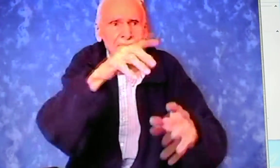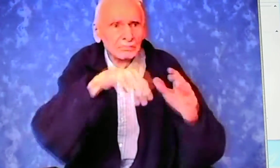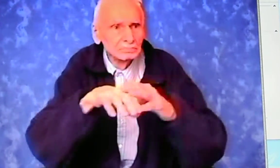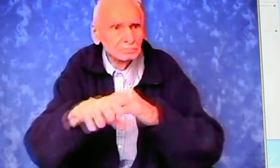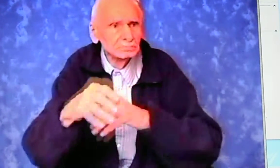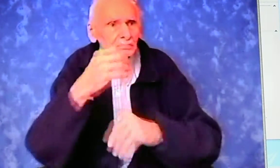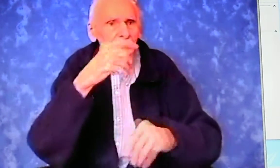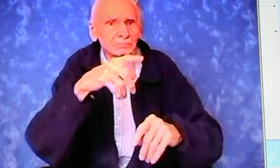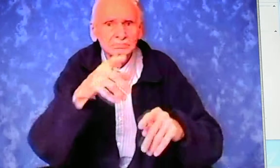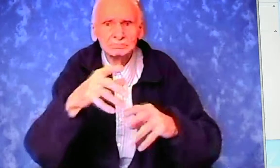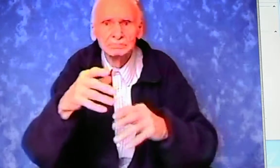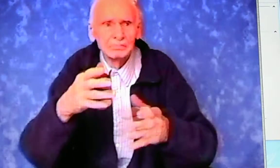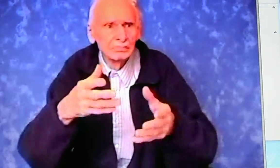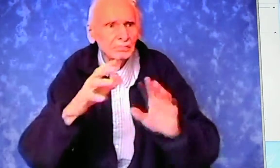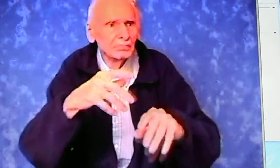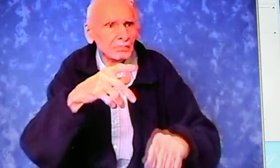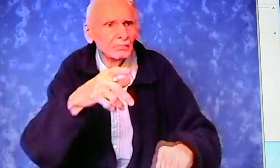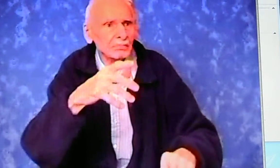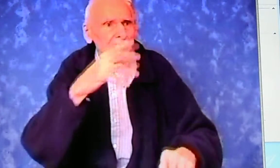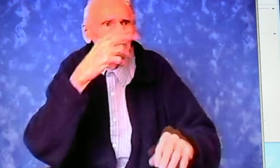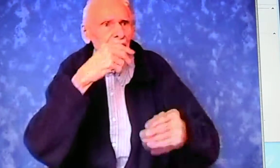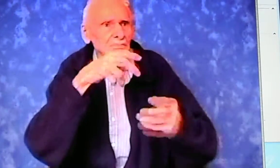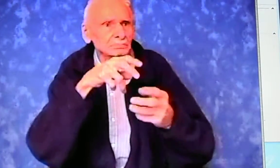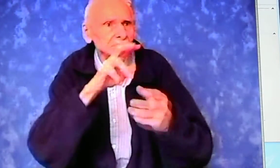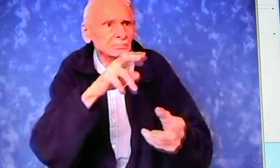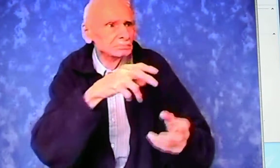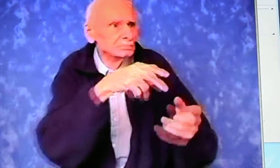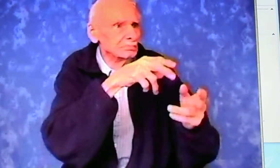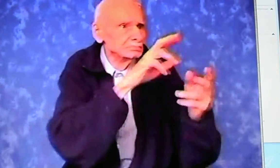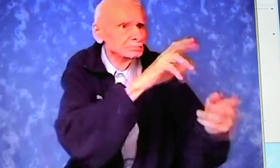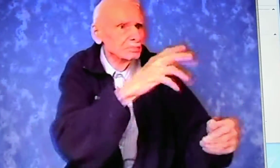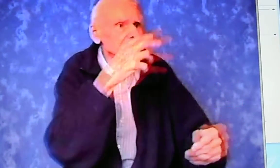remember seeing many cattle in the pasture lands.